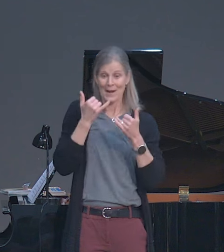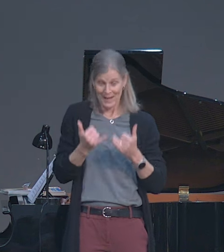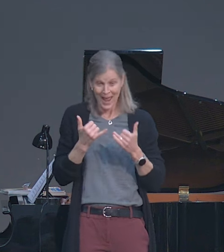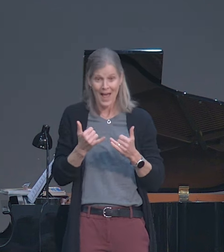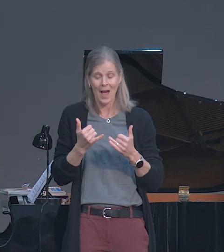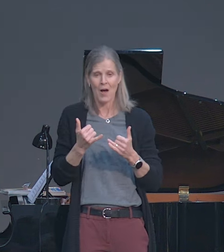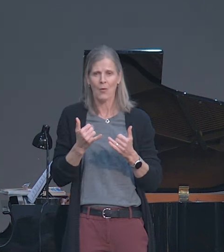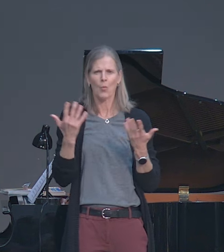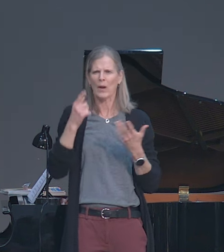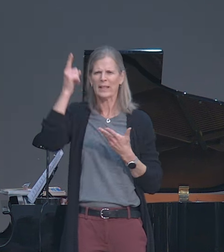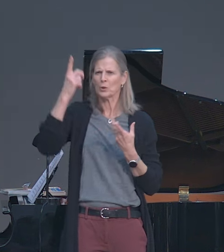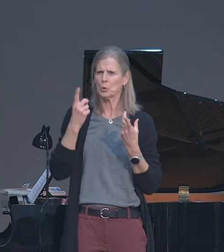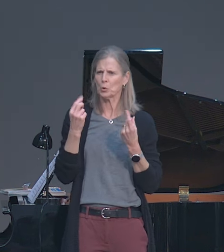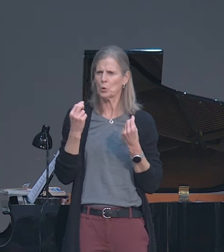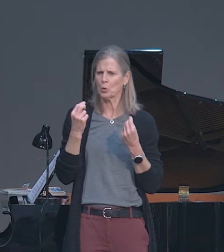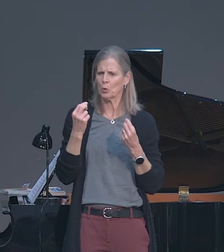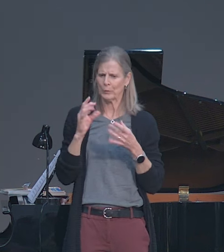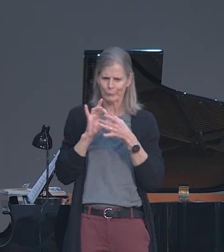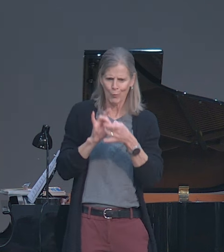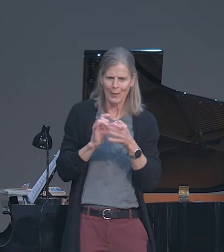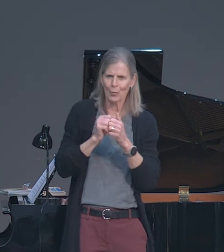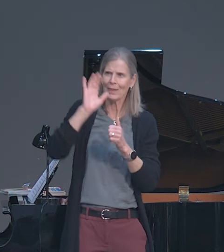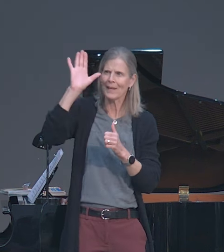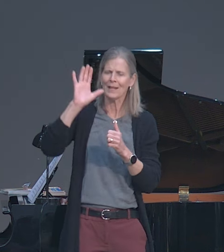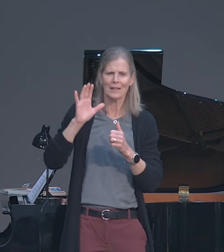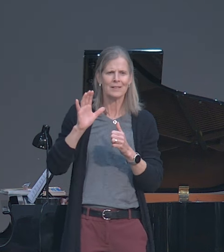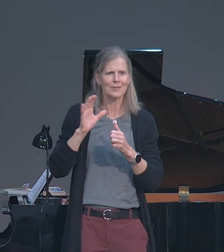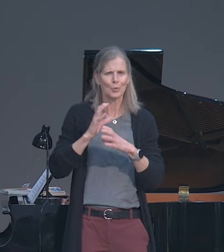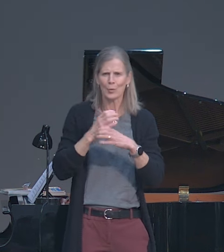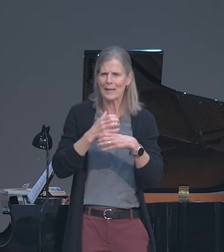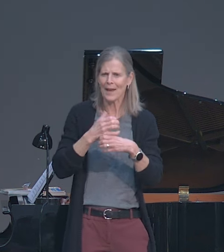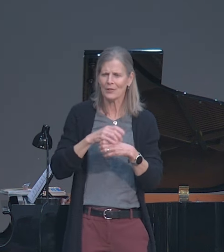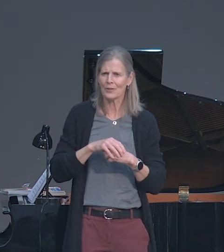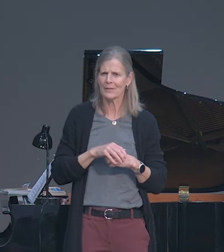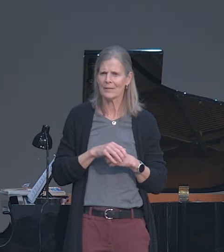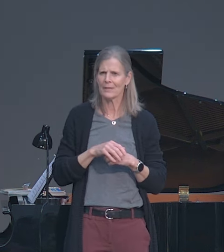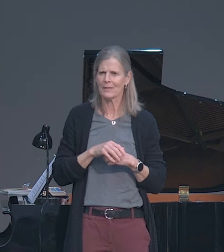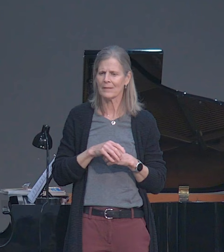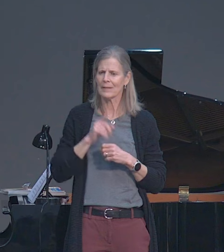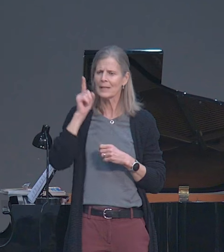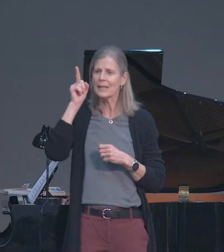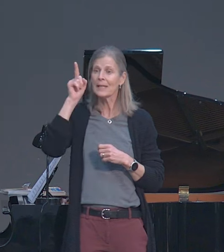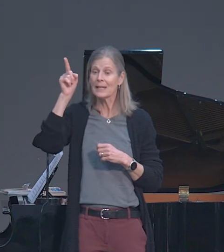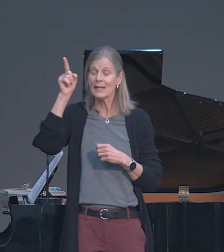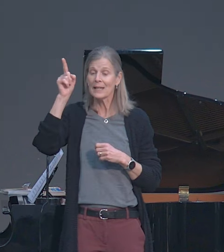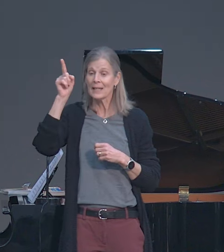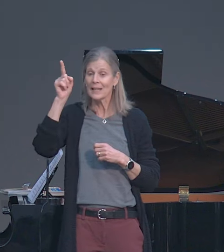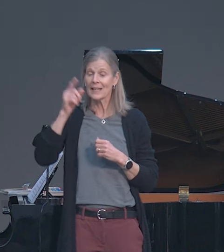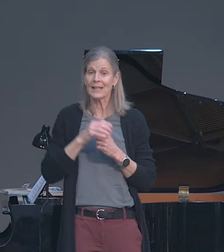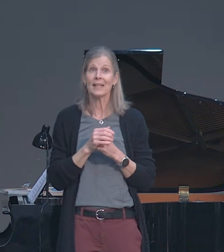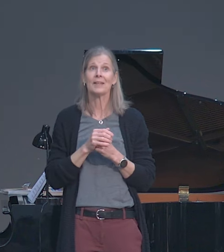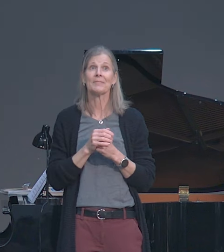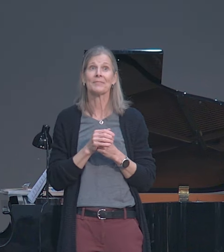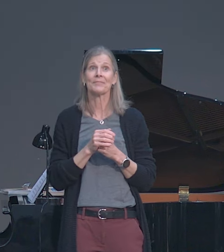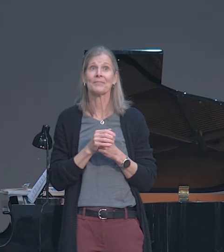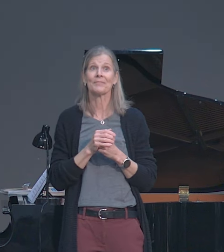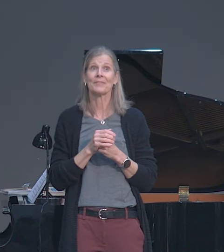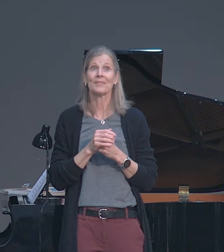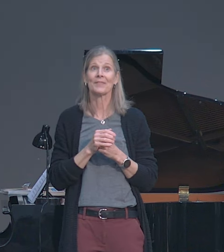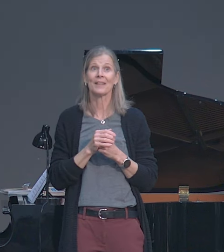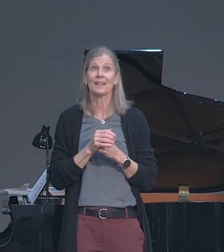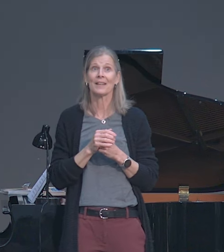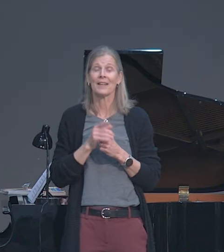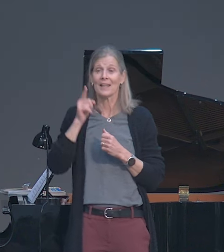in relation to his creation? Look at verse 17. It says, he is before all things, and